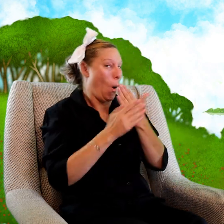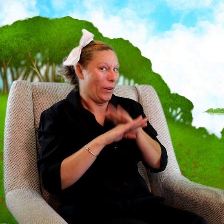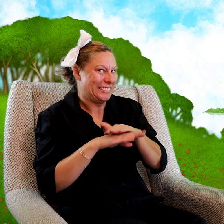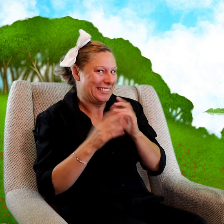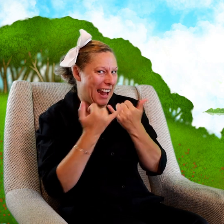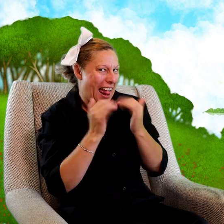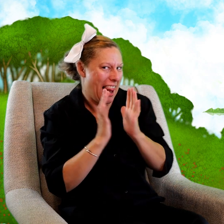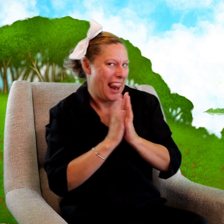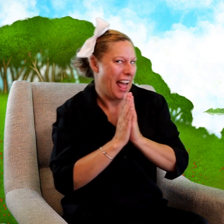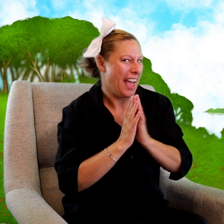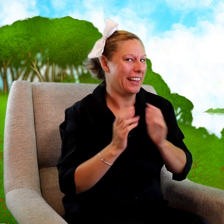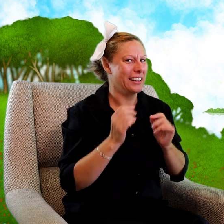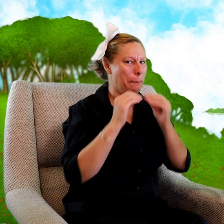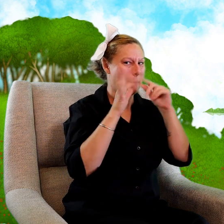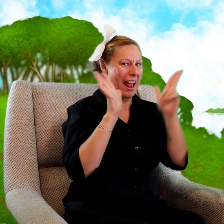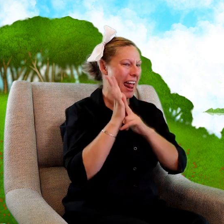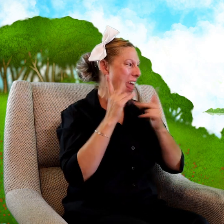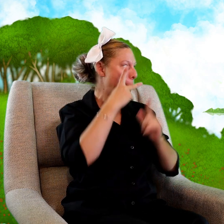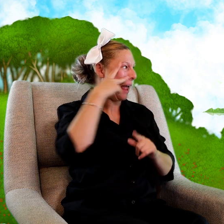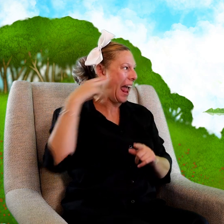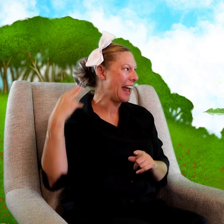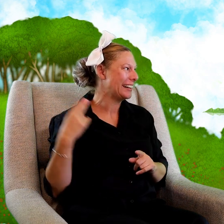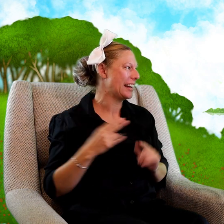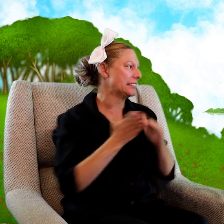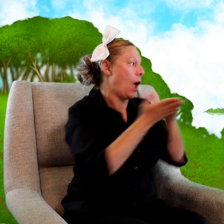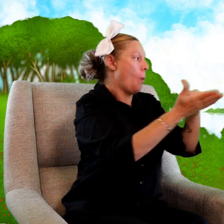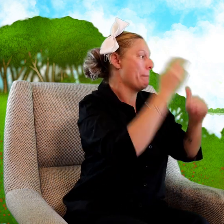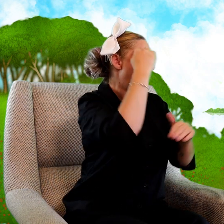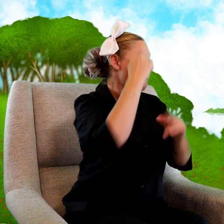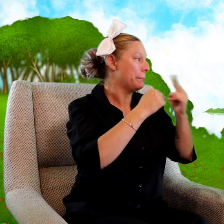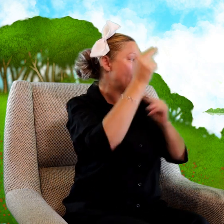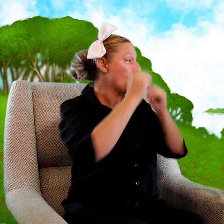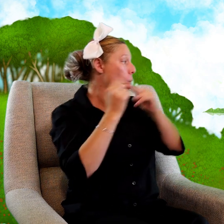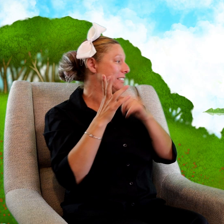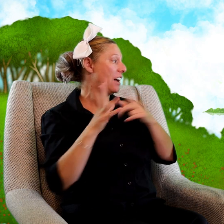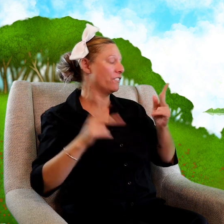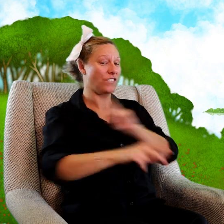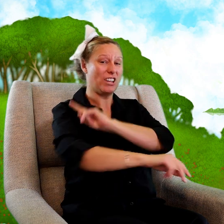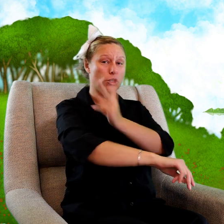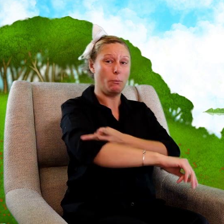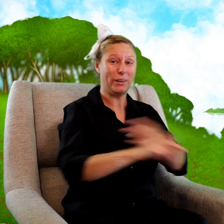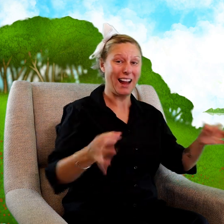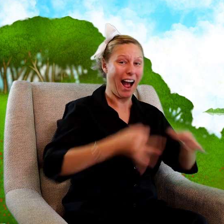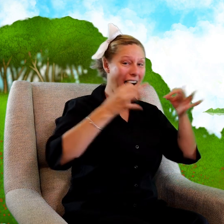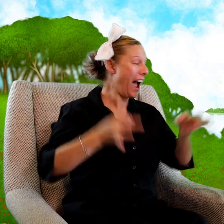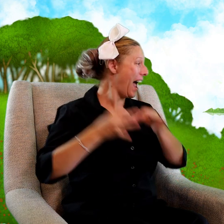On Sunday, Ben and Bandit helped Mum build a vegetable garden.